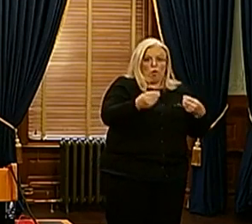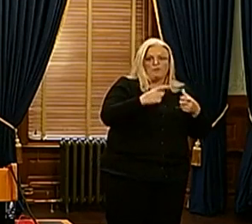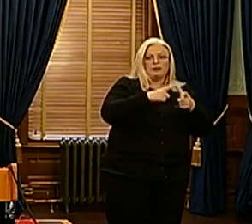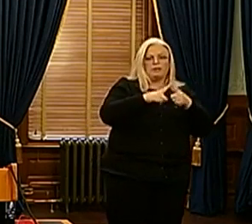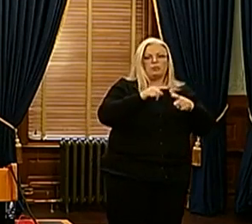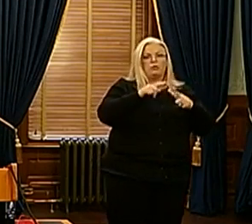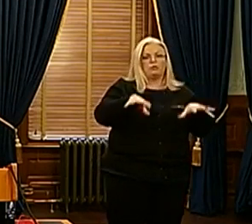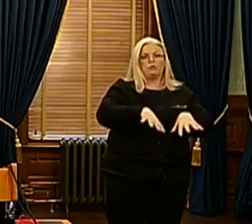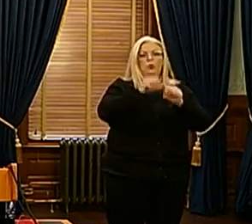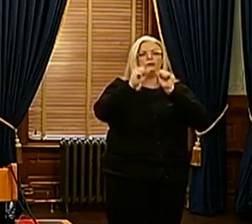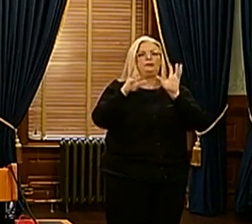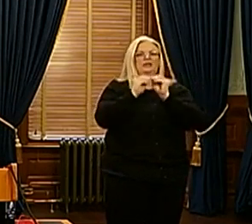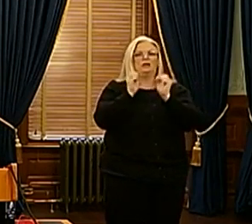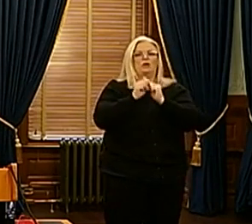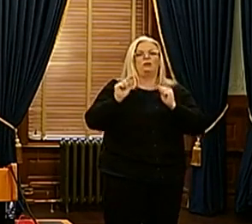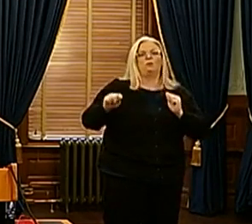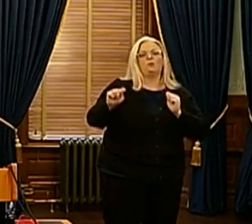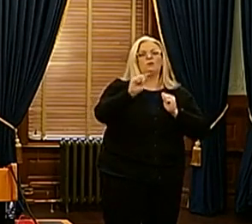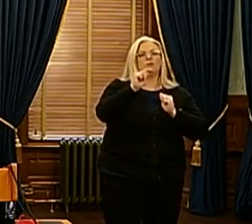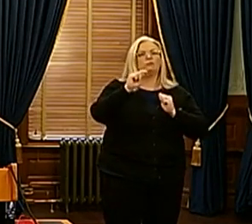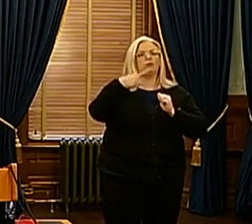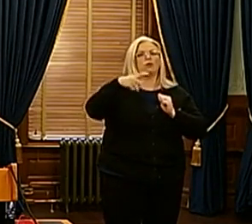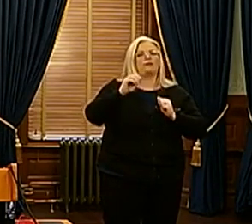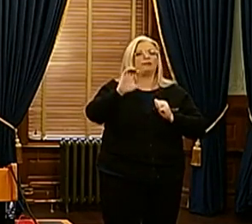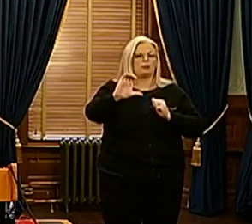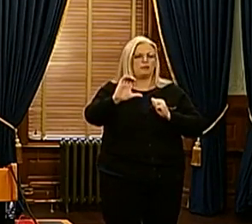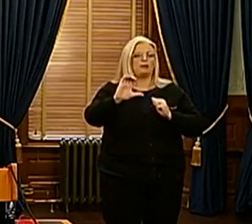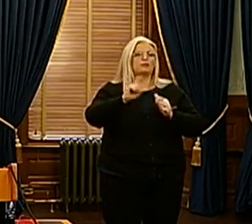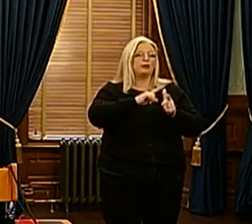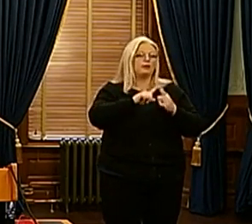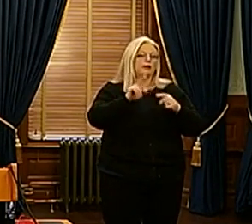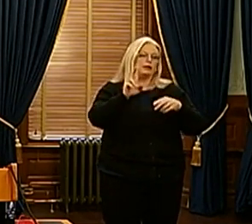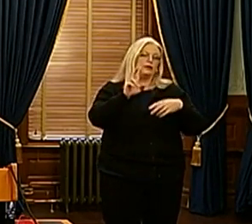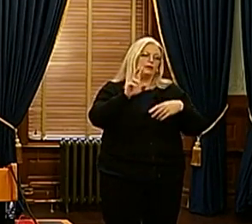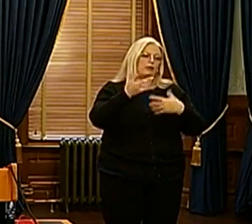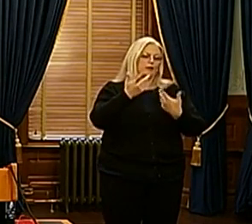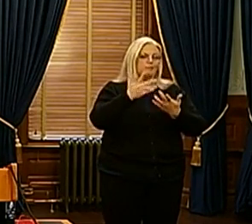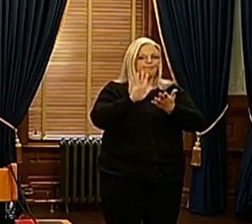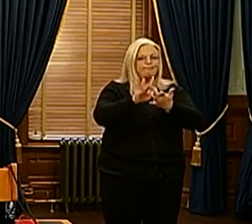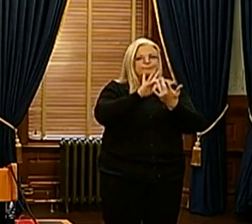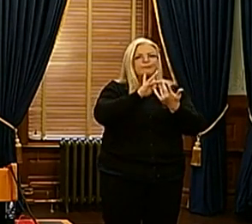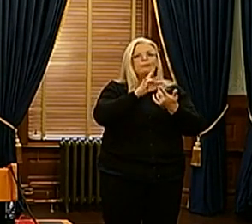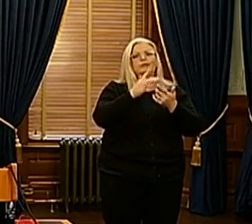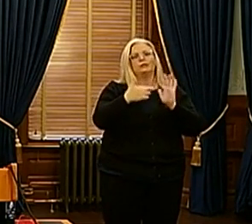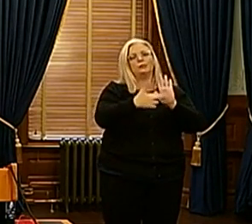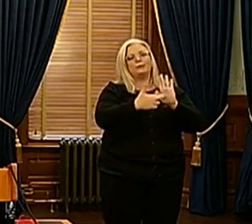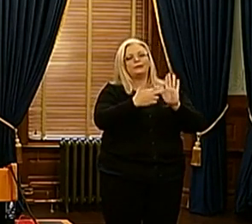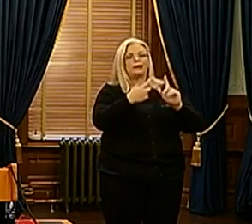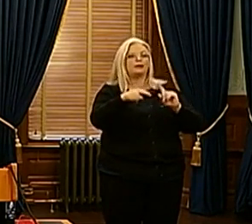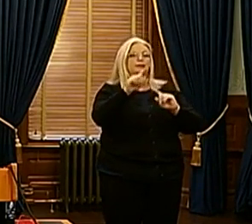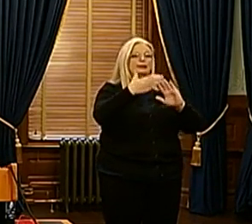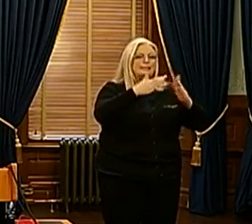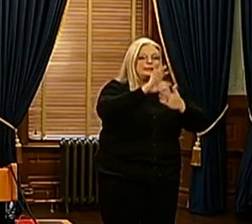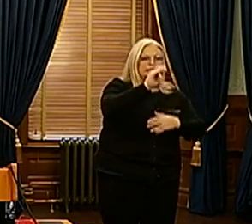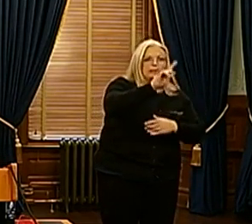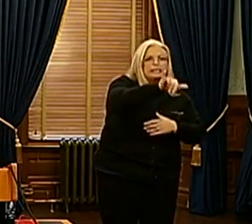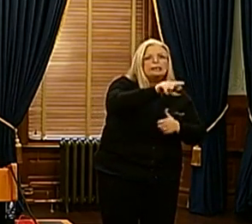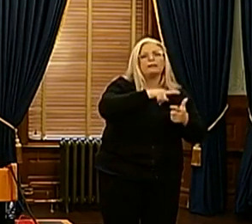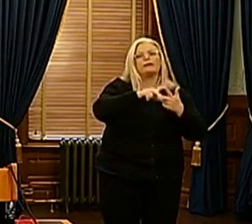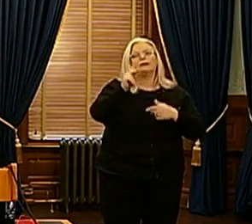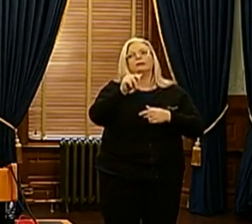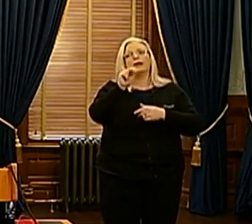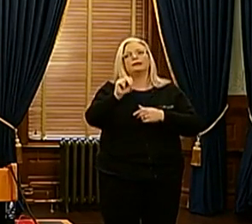convening meetings with those folks and the League of Municipalities, which represents all the cities, and then the